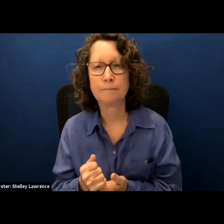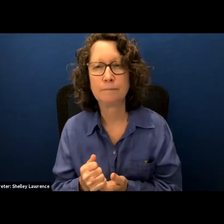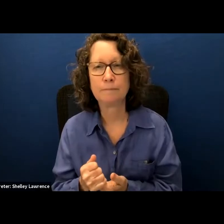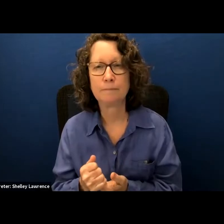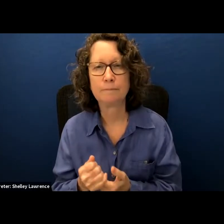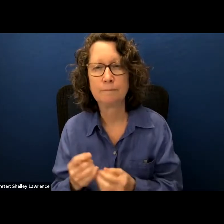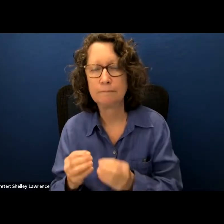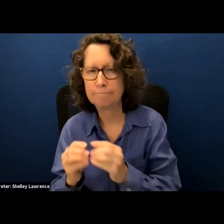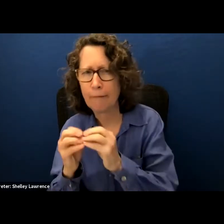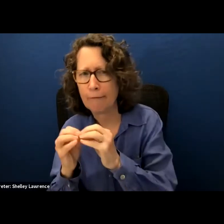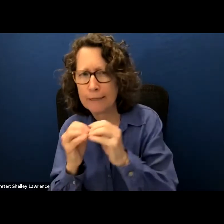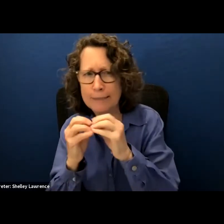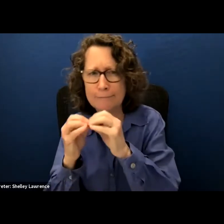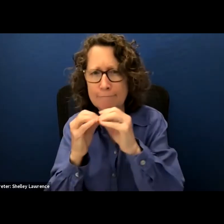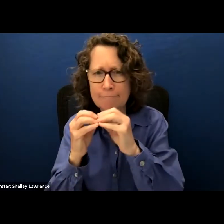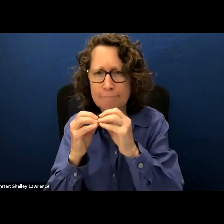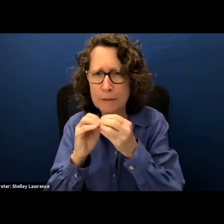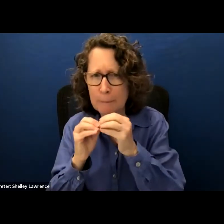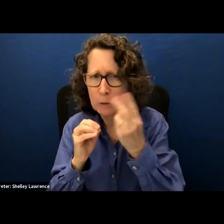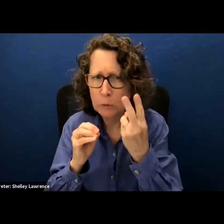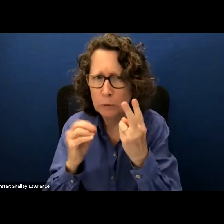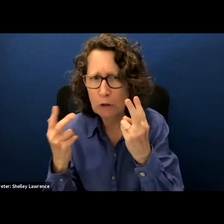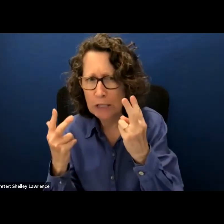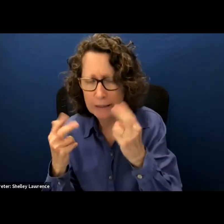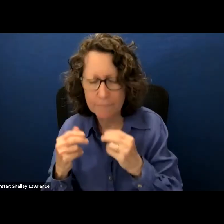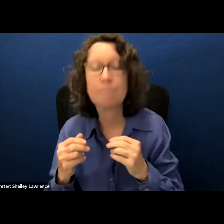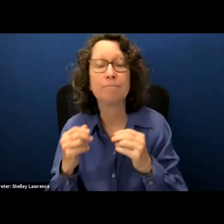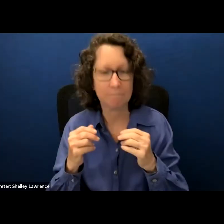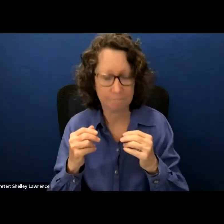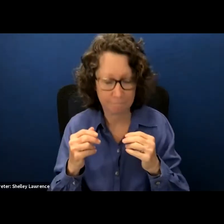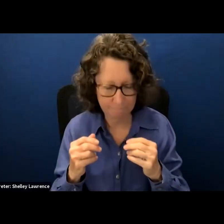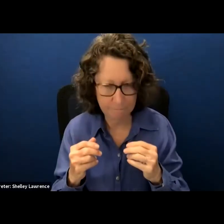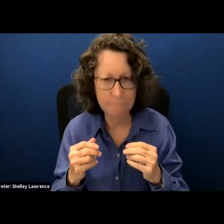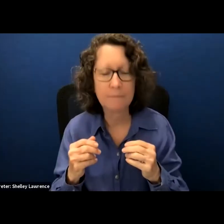We could do, 2 and 3? Yes, we will go to